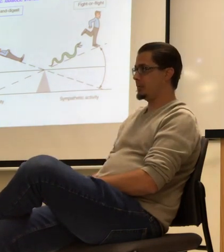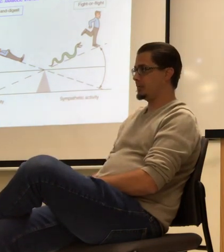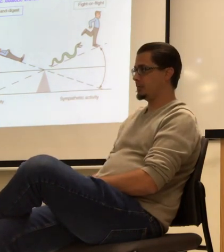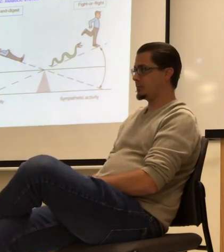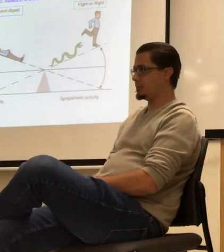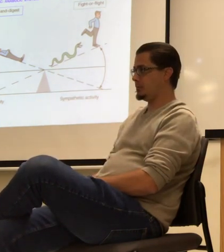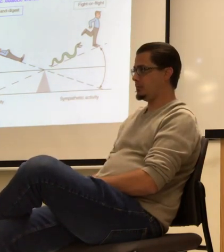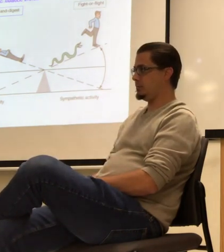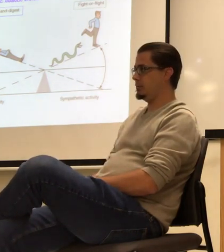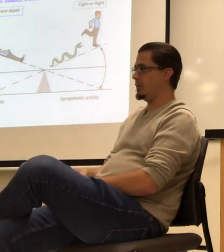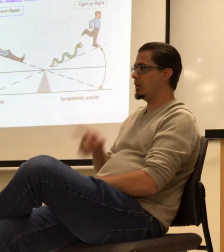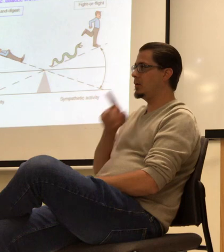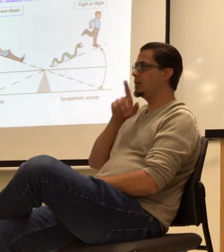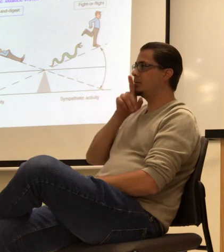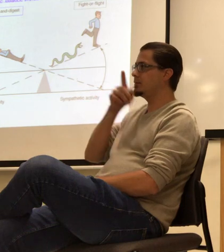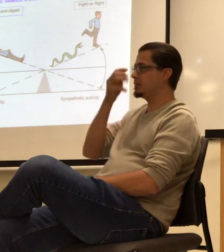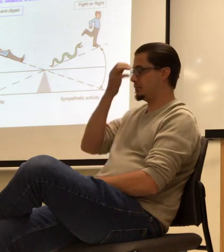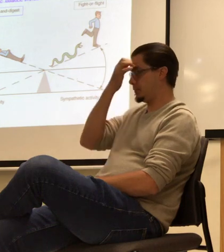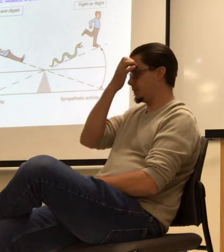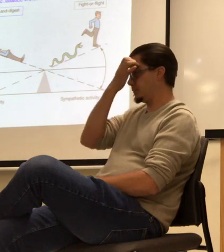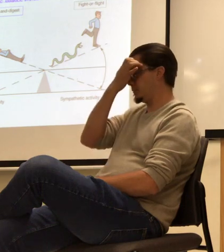they refer to as